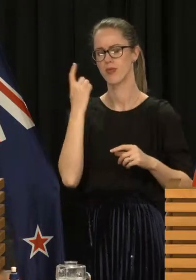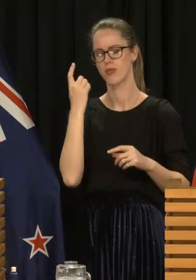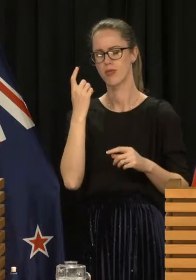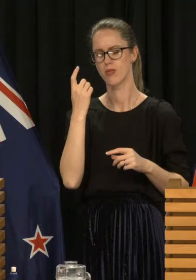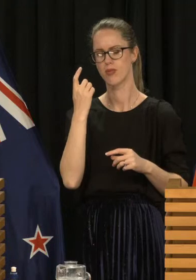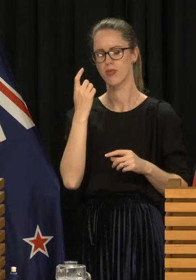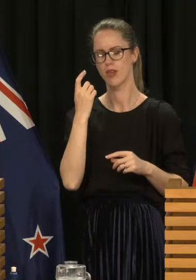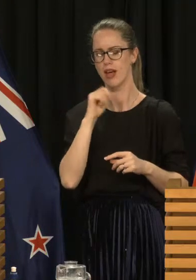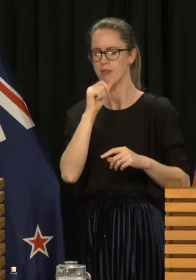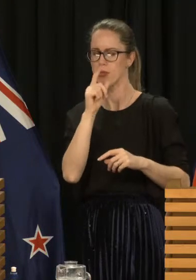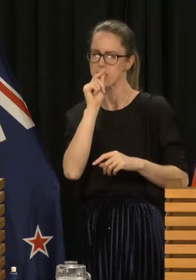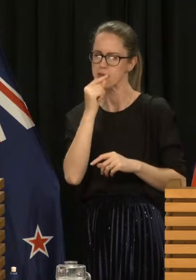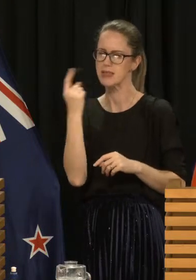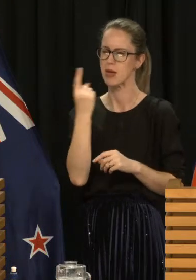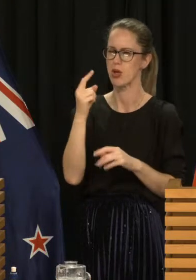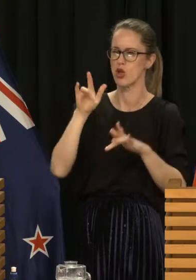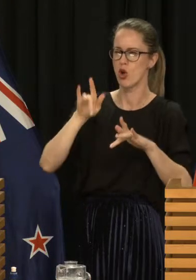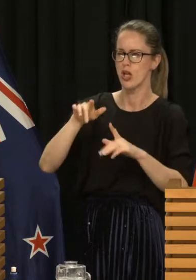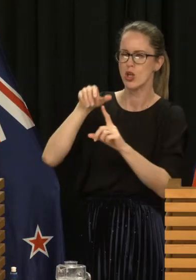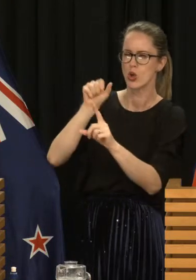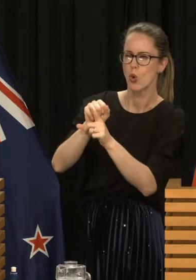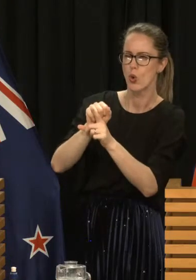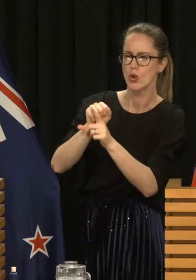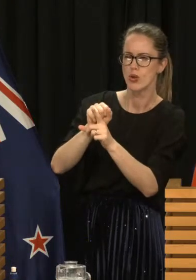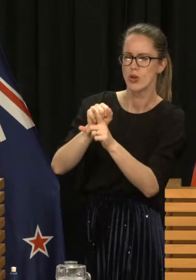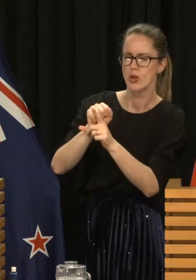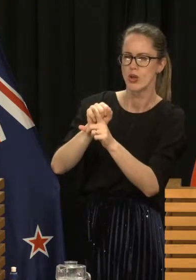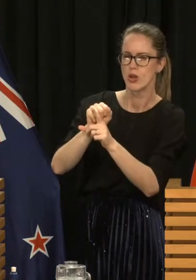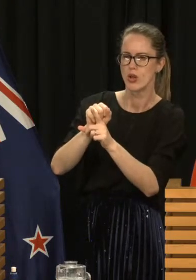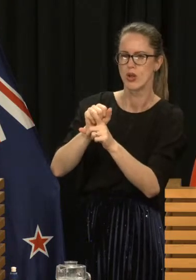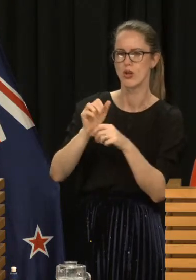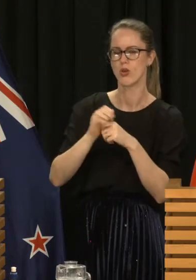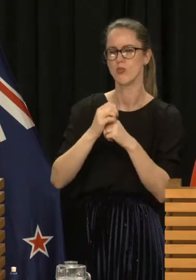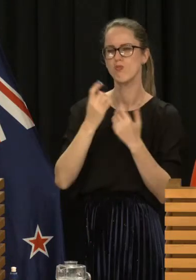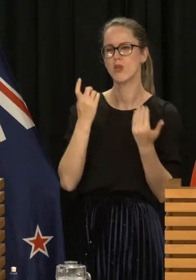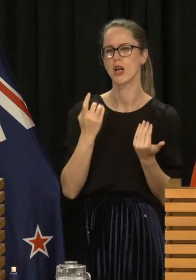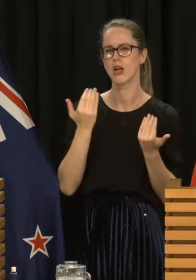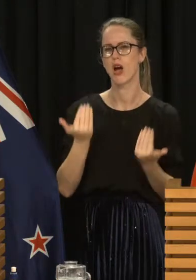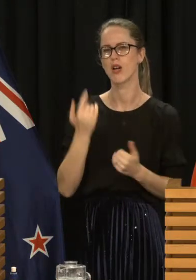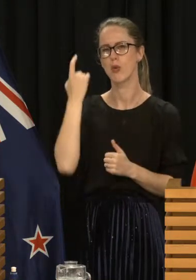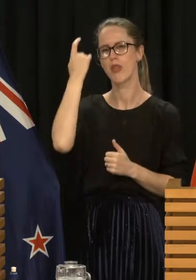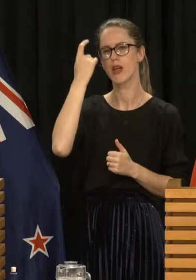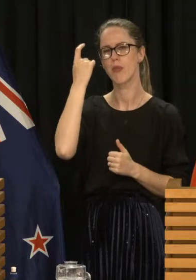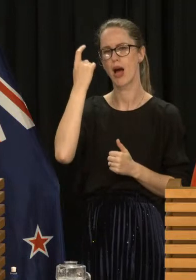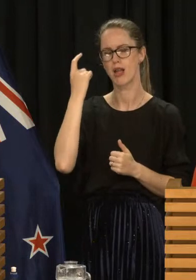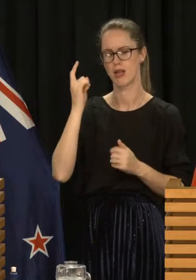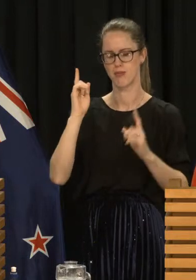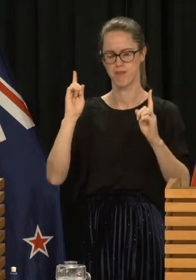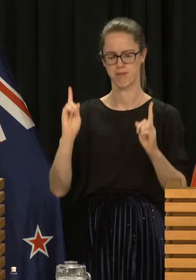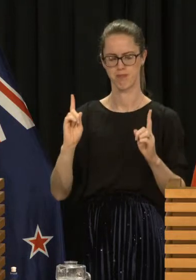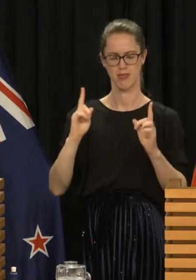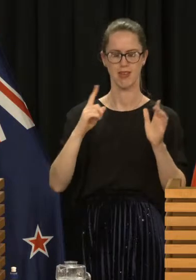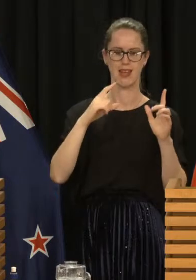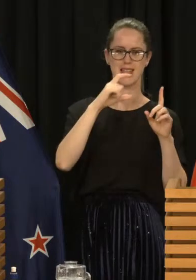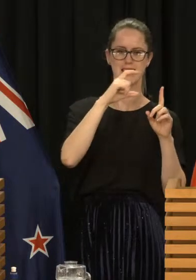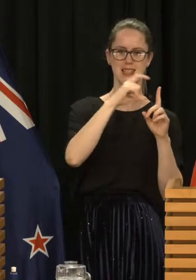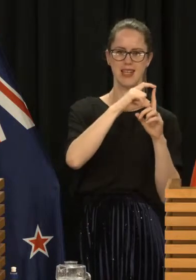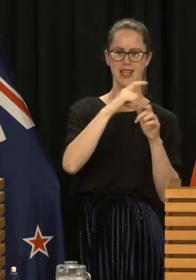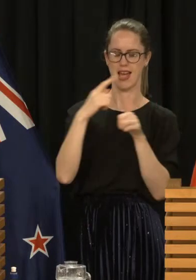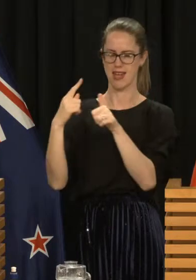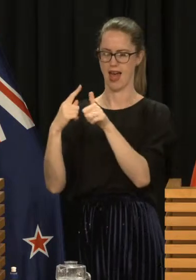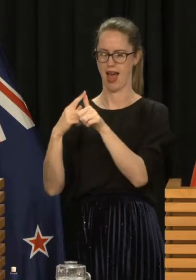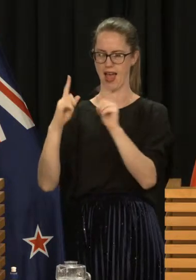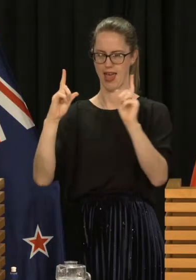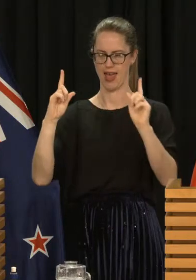other unidentified cases. We have a current hypothesis of a link between case A and case